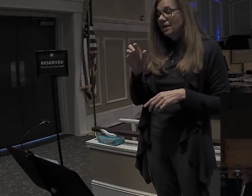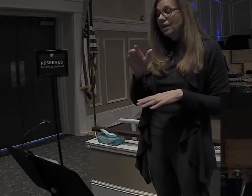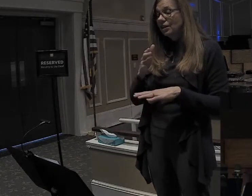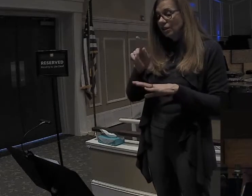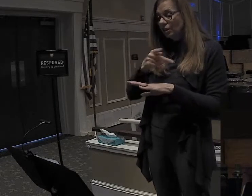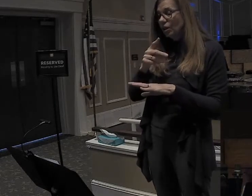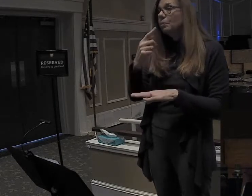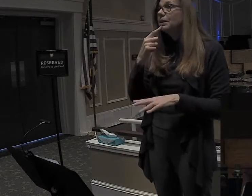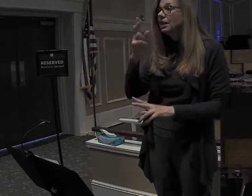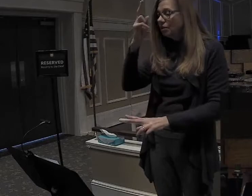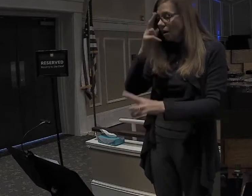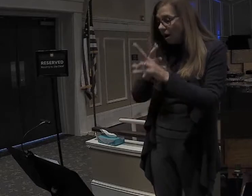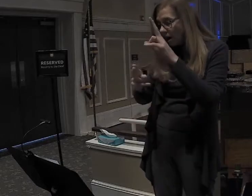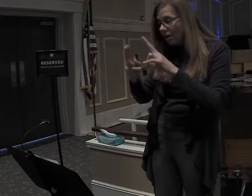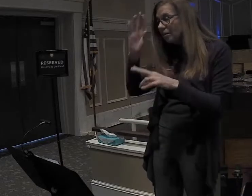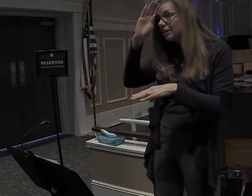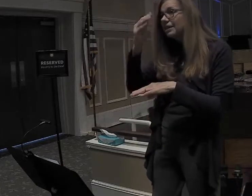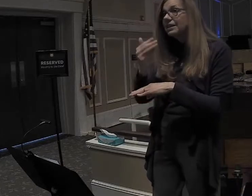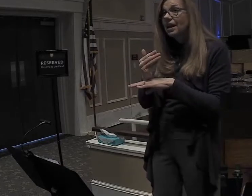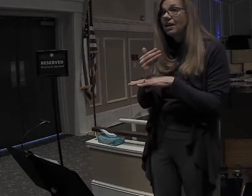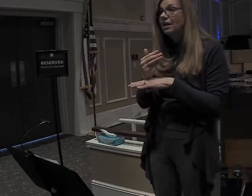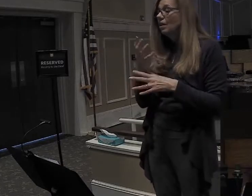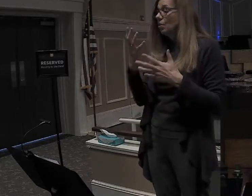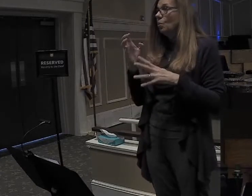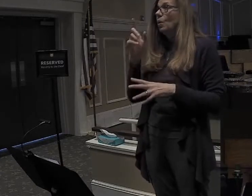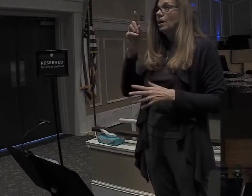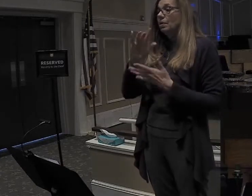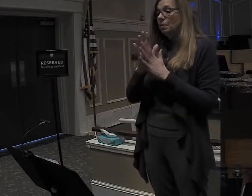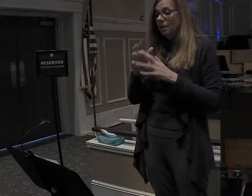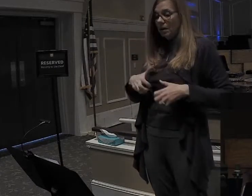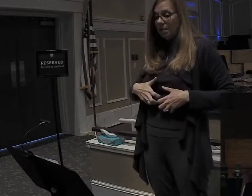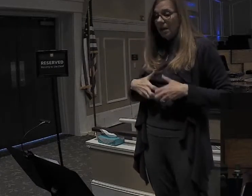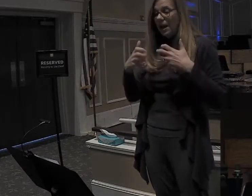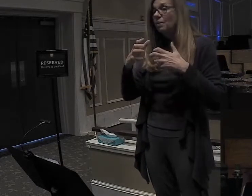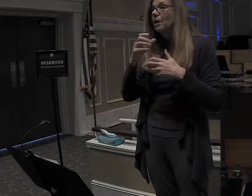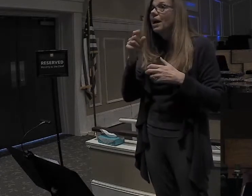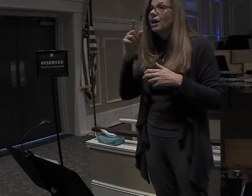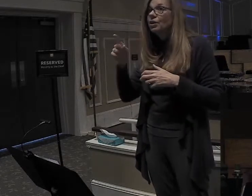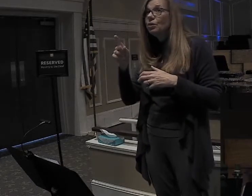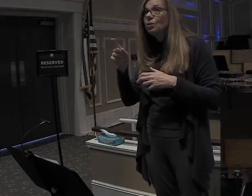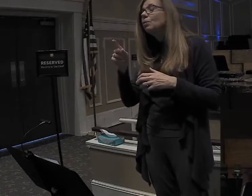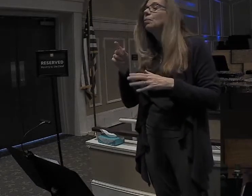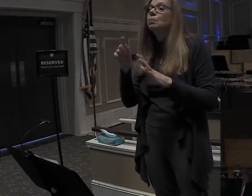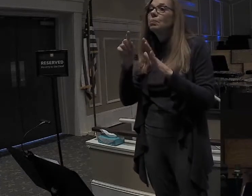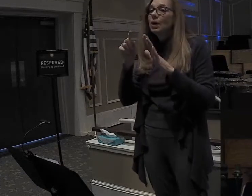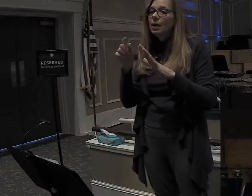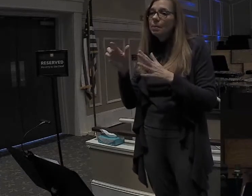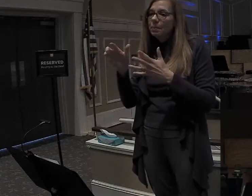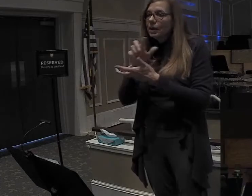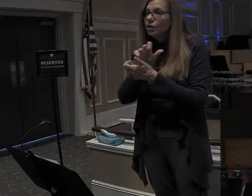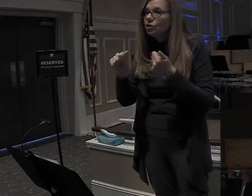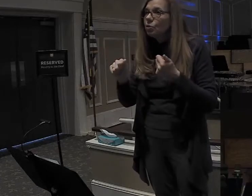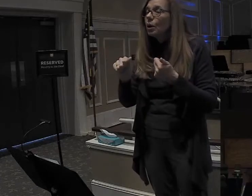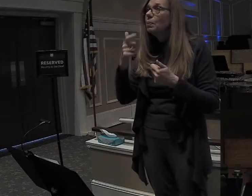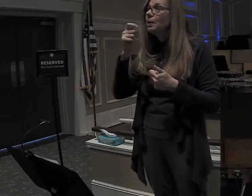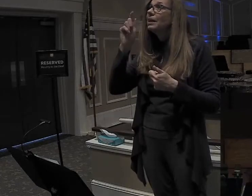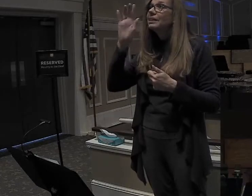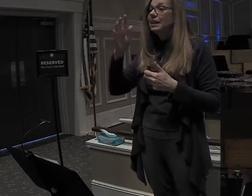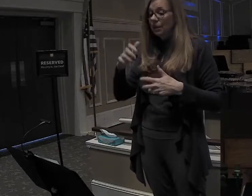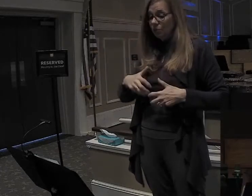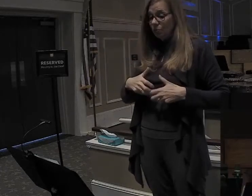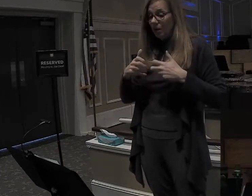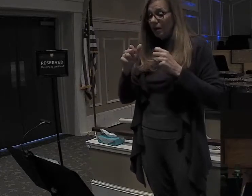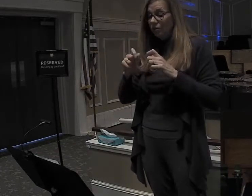the Son, that he not become angry and you perish in the way, for his wrath may soon be kindled.